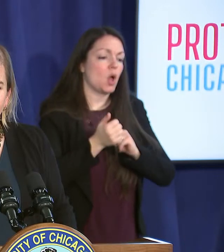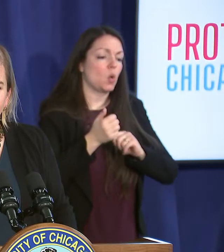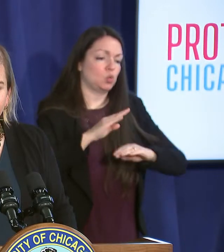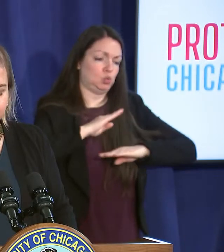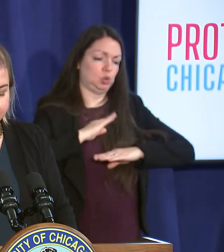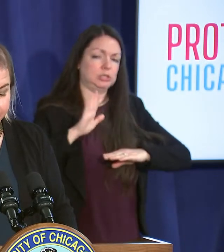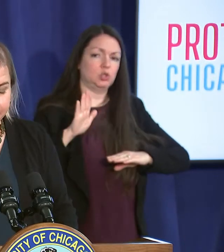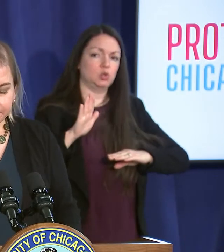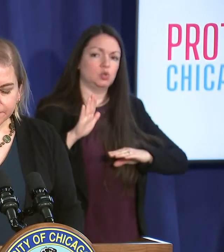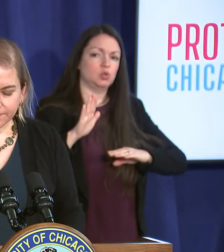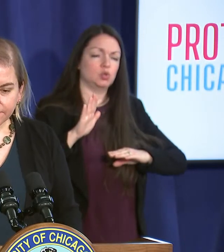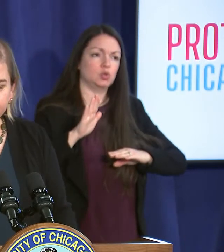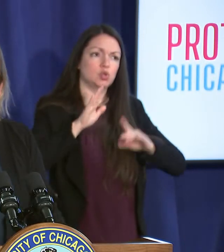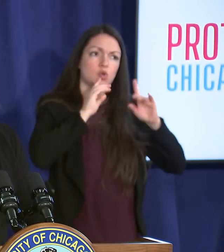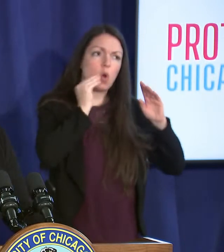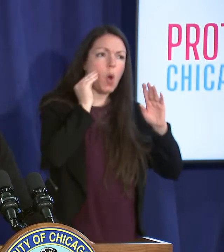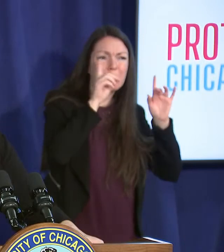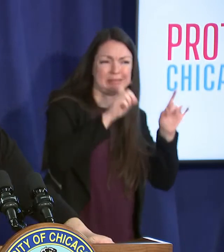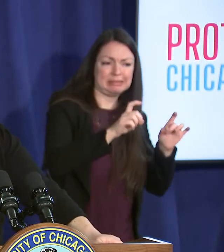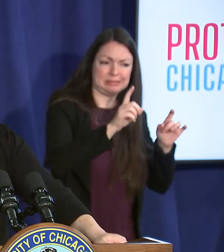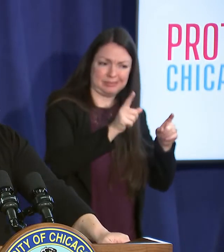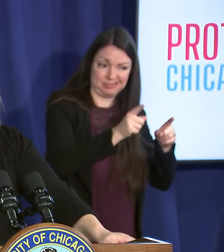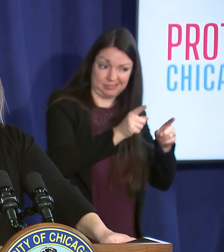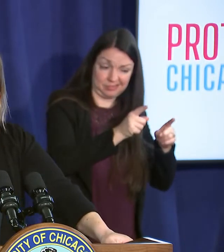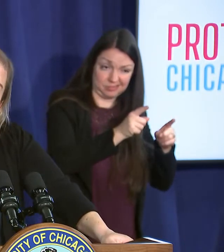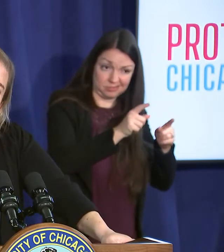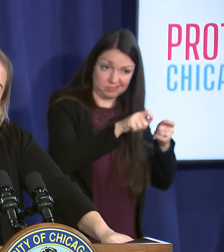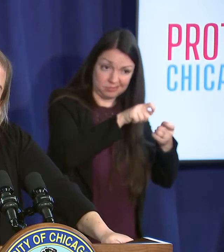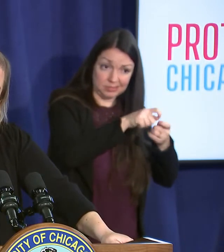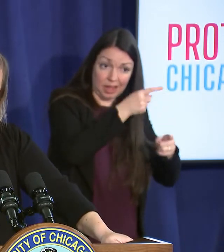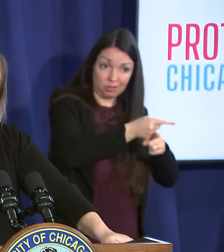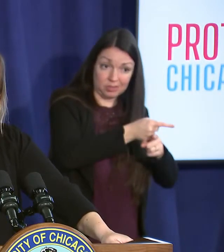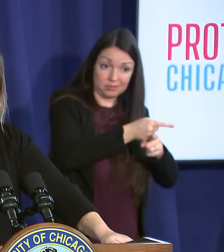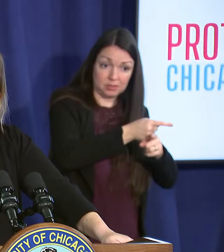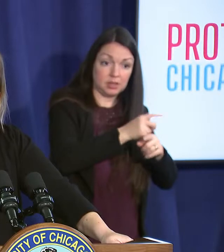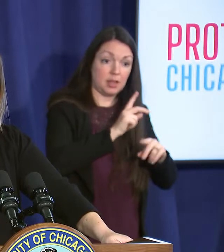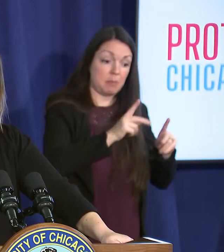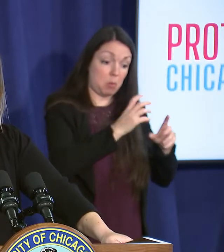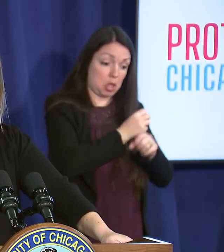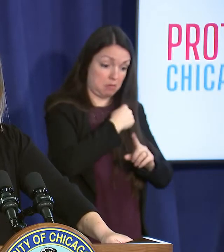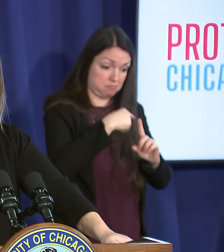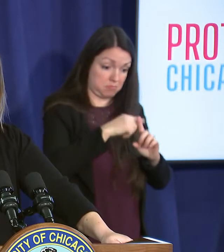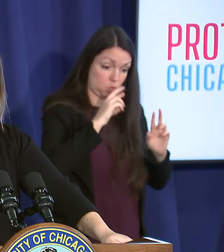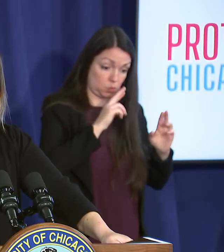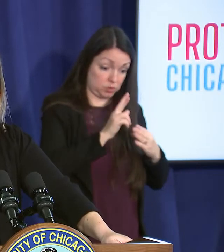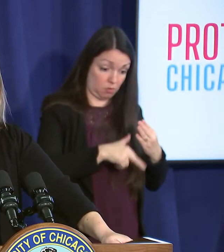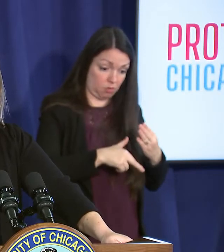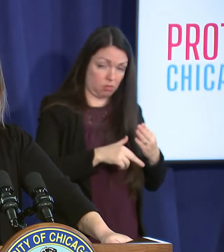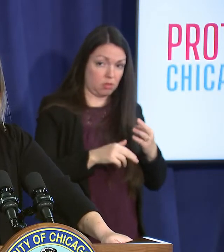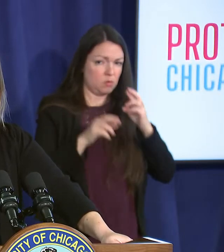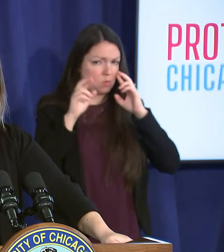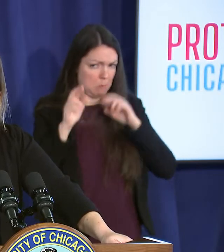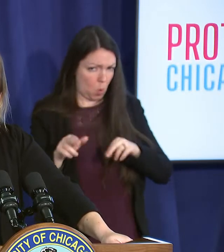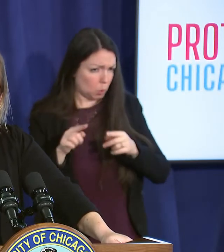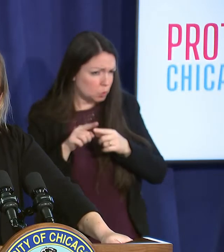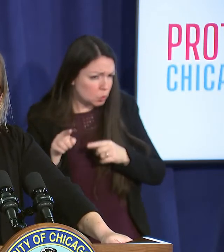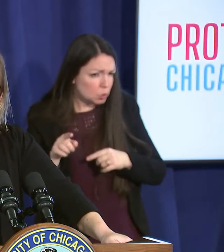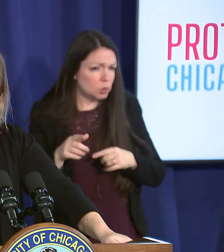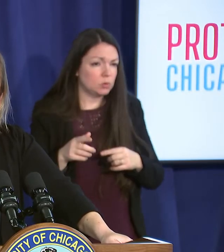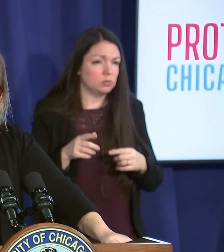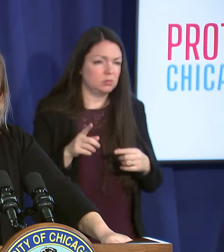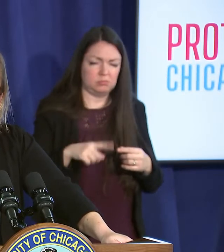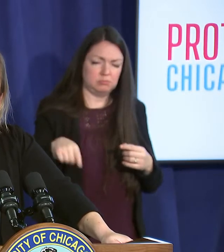accuracy of these home tests? Are they people who are getting positive results, are they reporting those to you? Do you